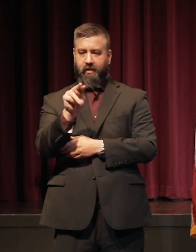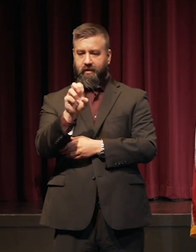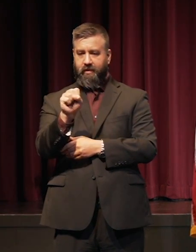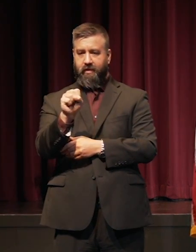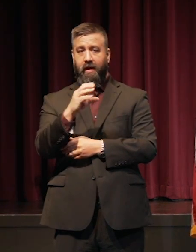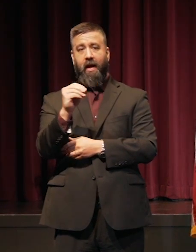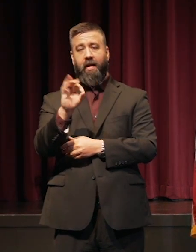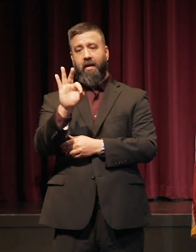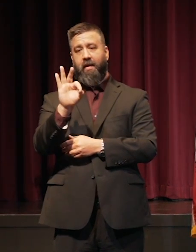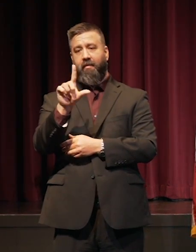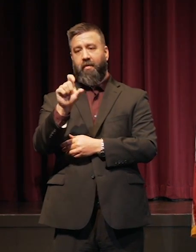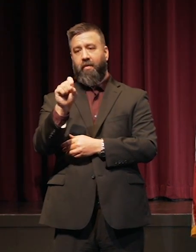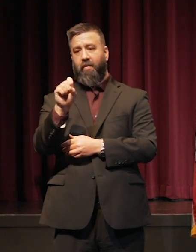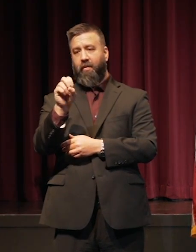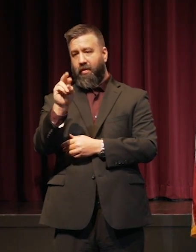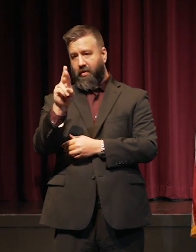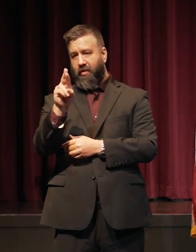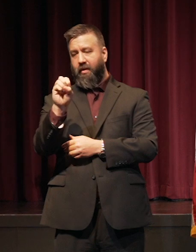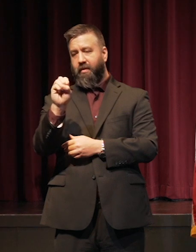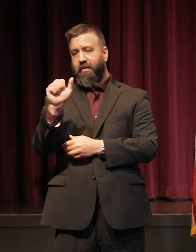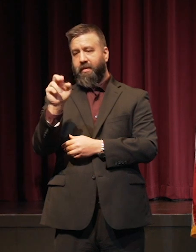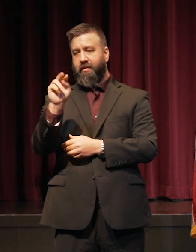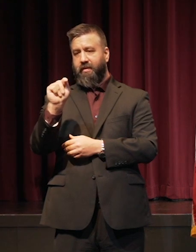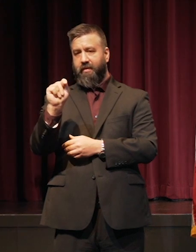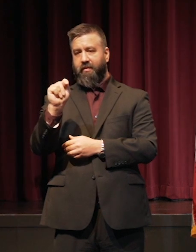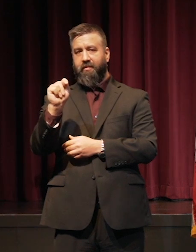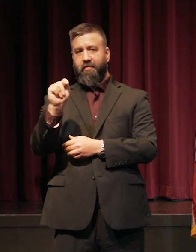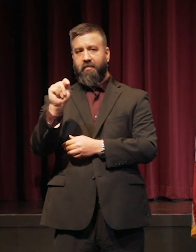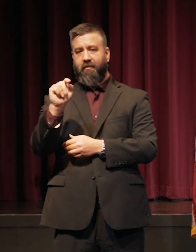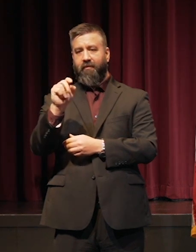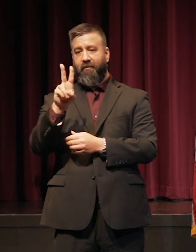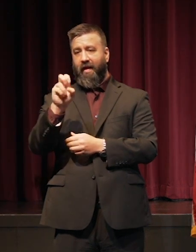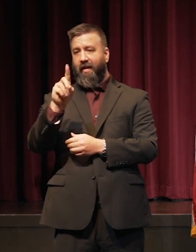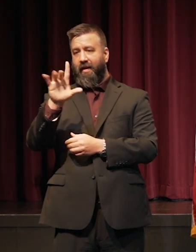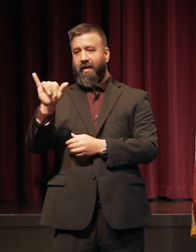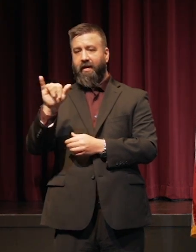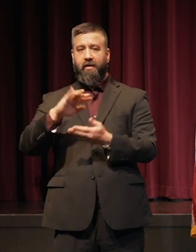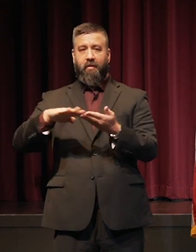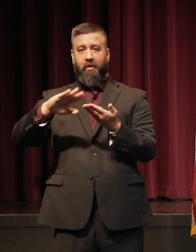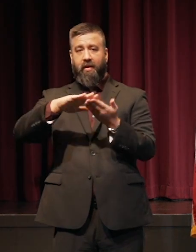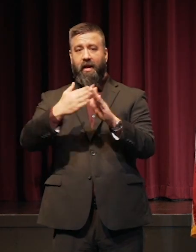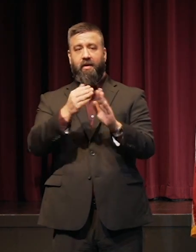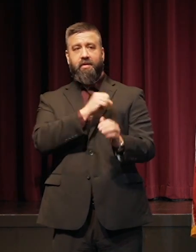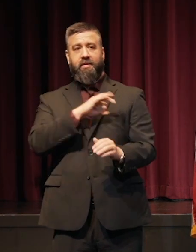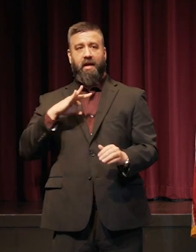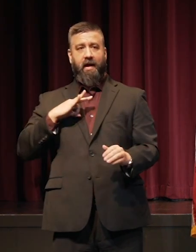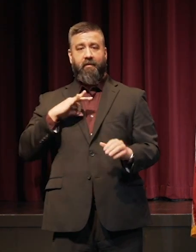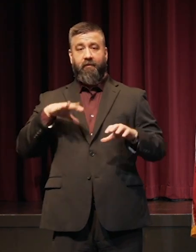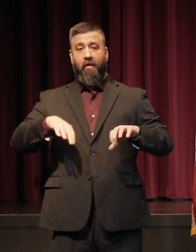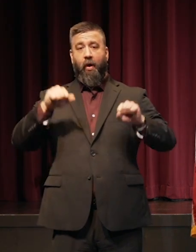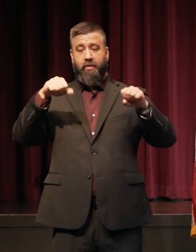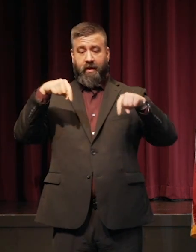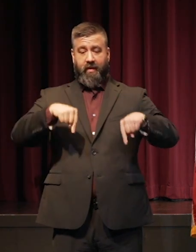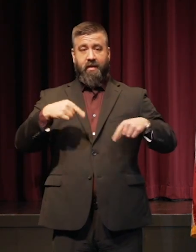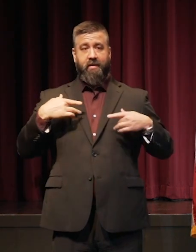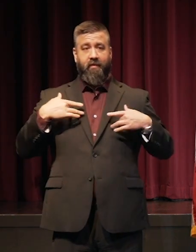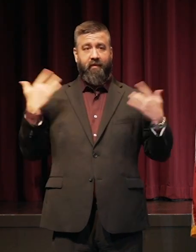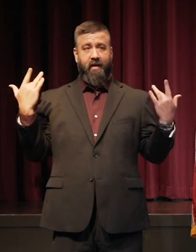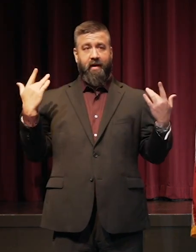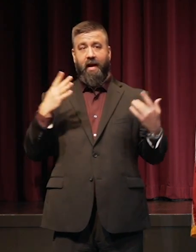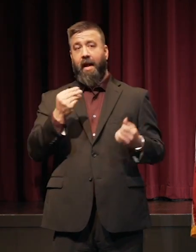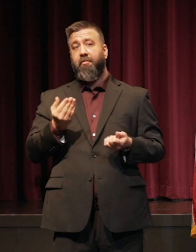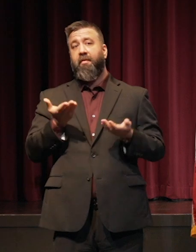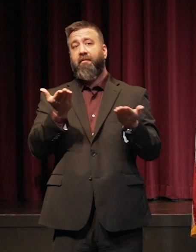Valley Community College staff for hosting this event and providing this campus as